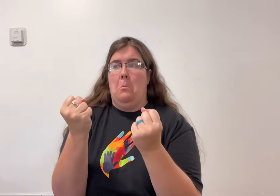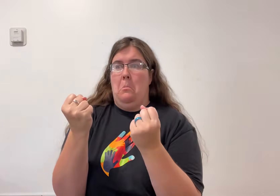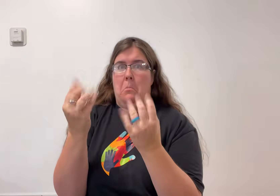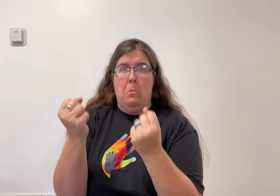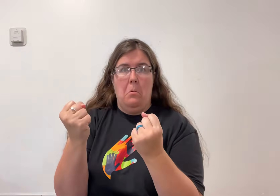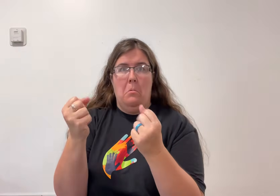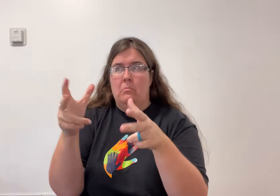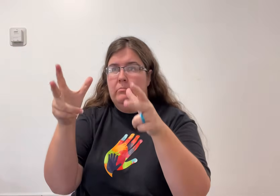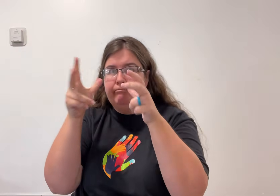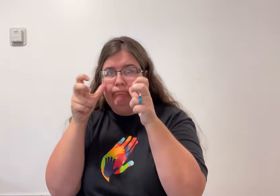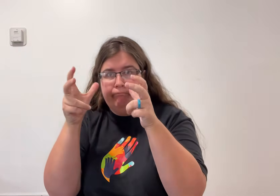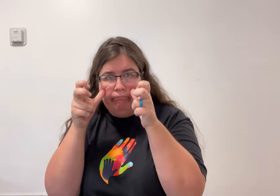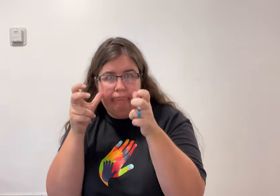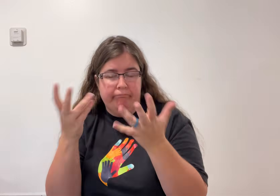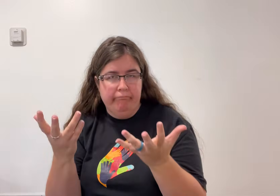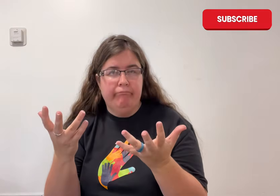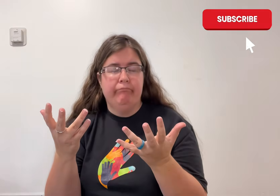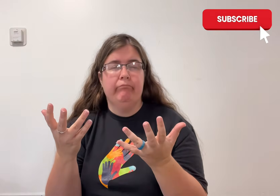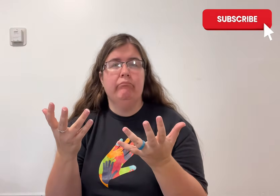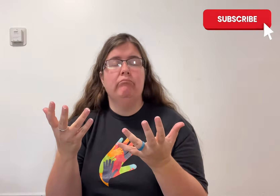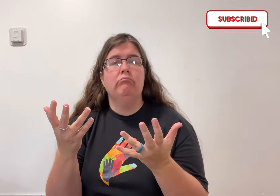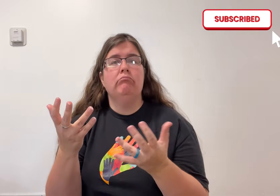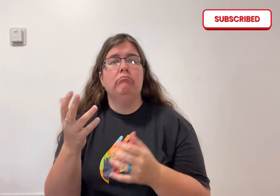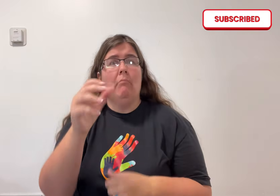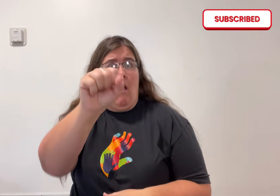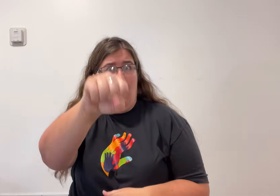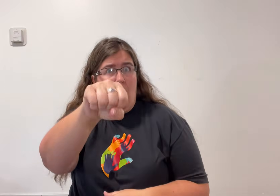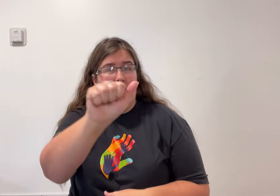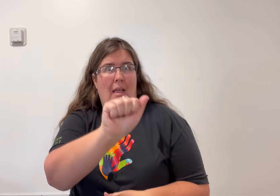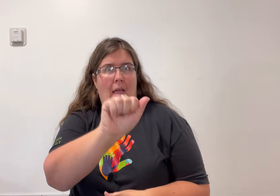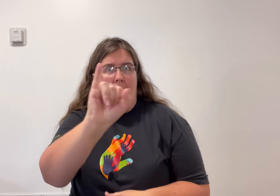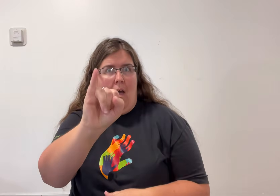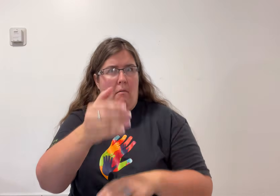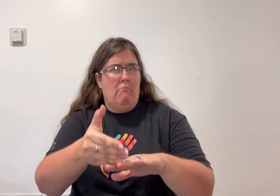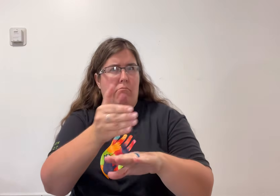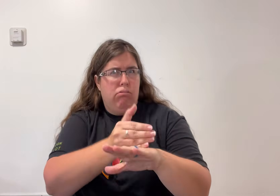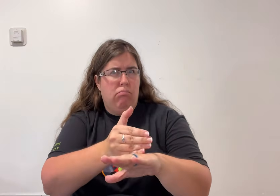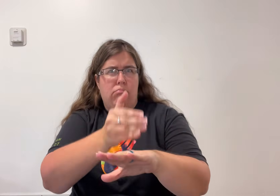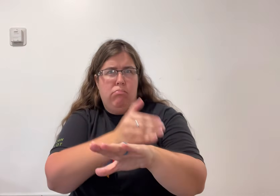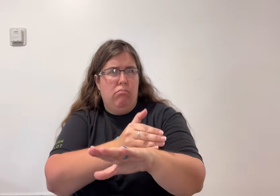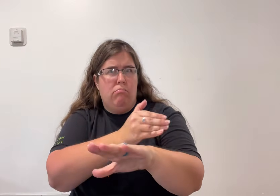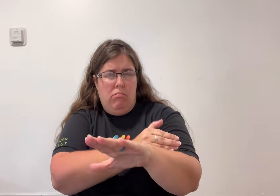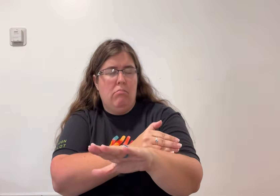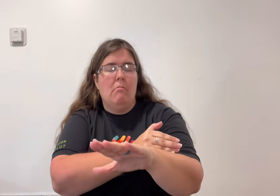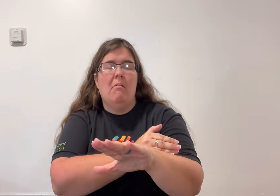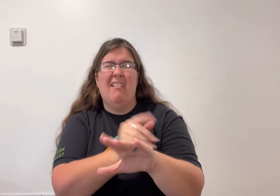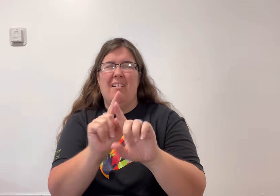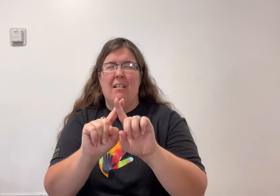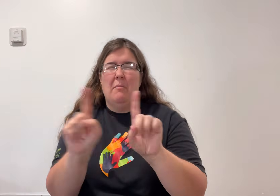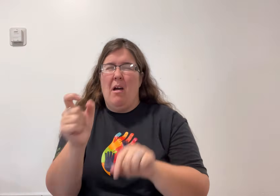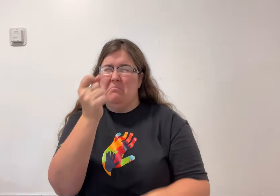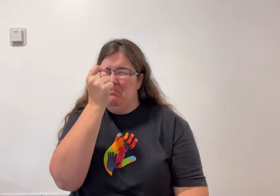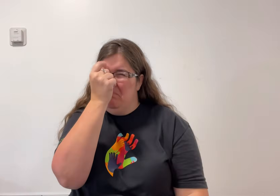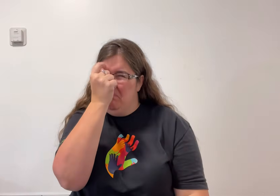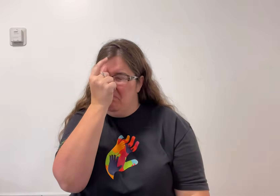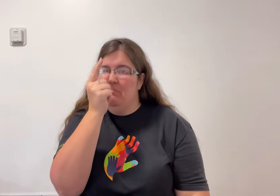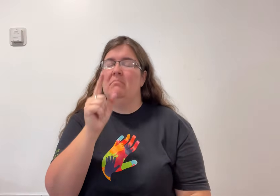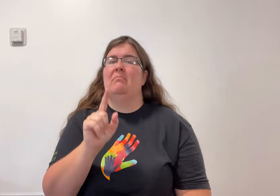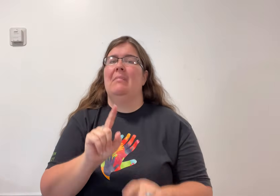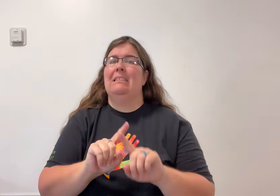They're signed and understood through sight. So, yes, AI has made significant improvements since. But I